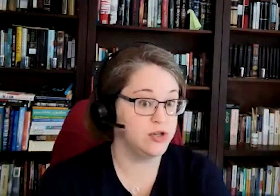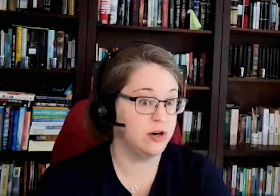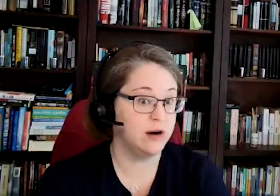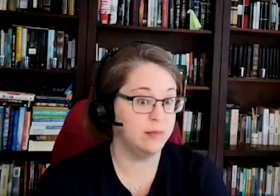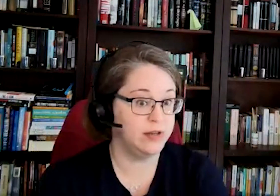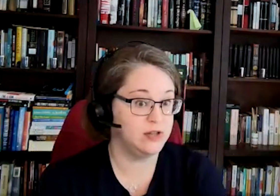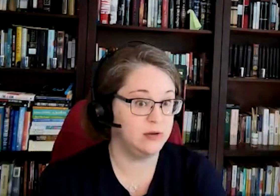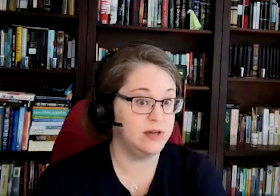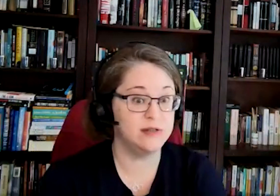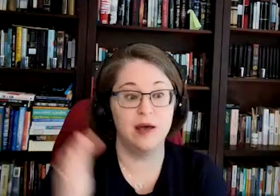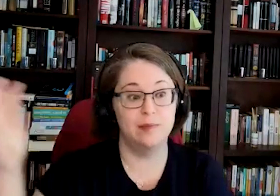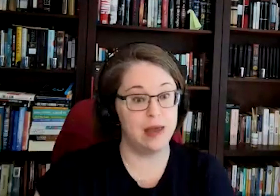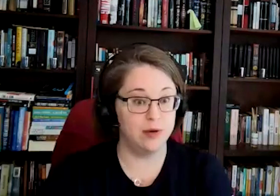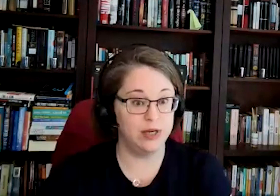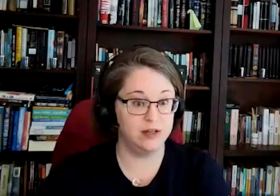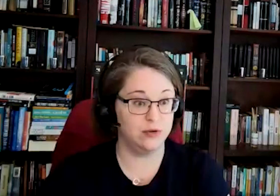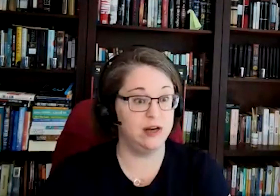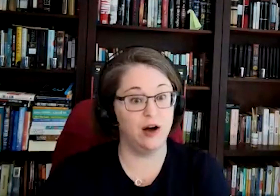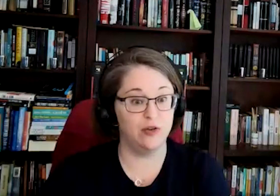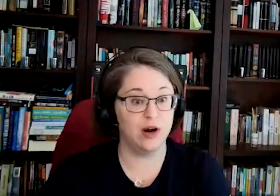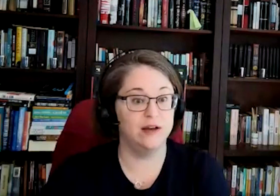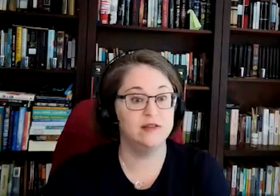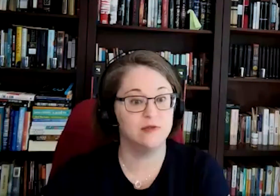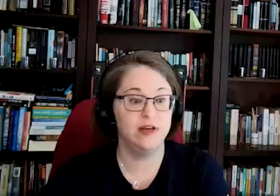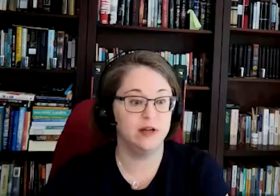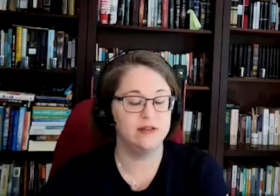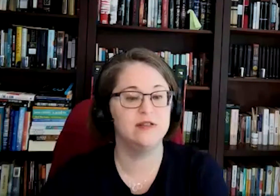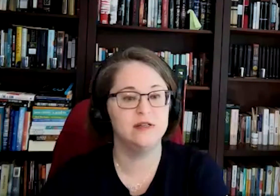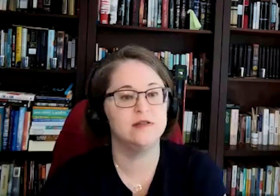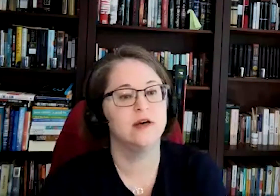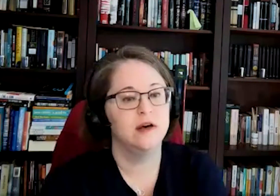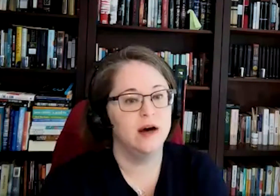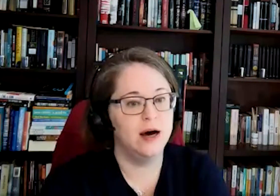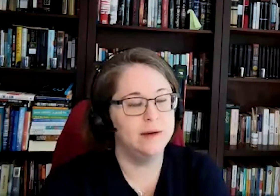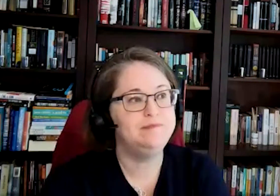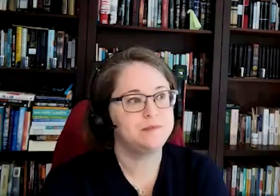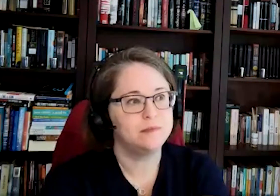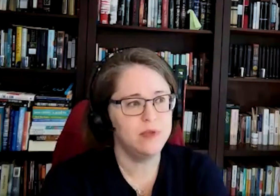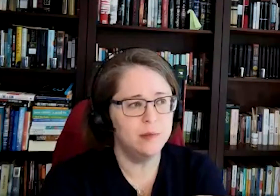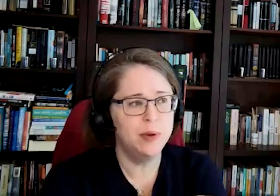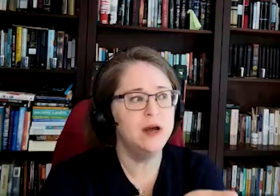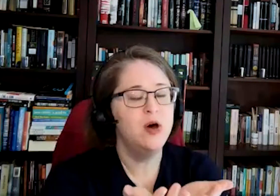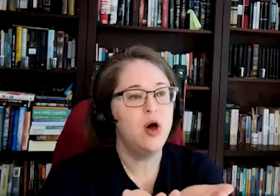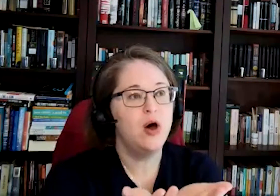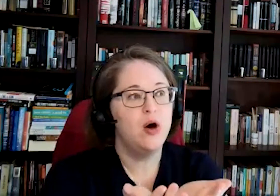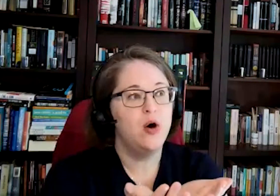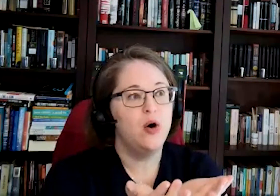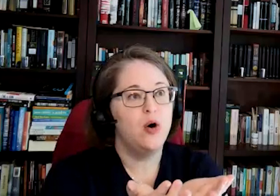library consortia are a place to do this. Maybe we need to create other kinds of legal entities.